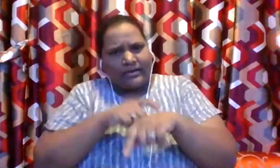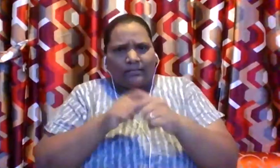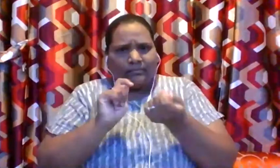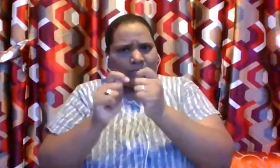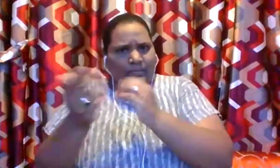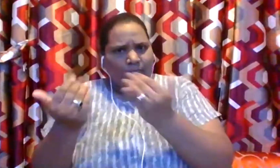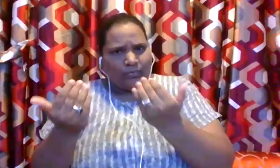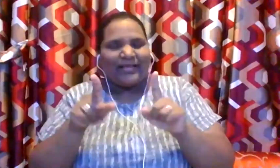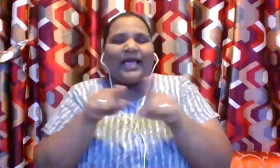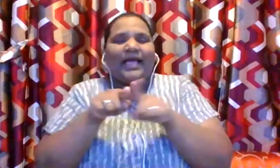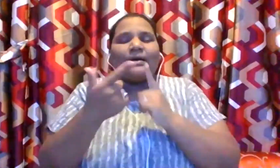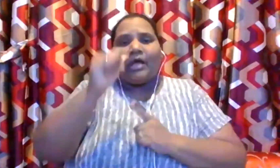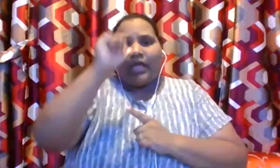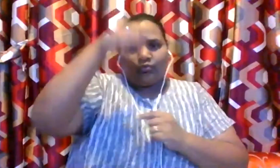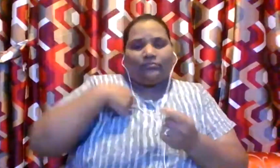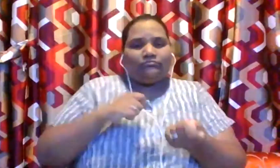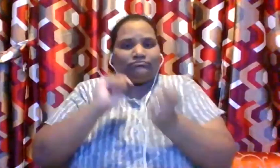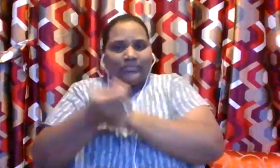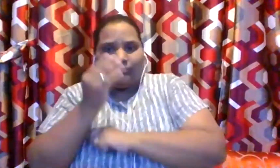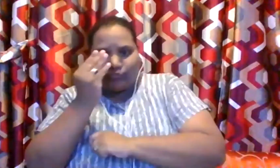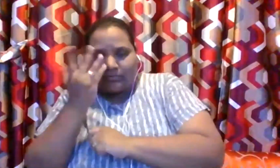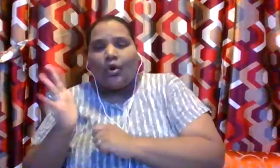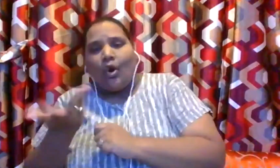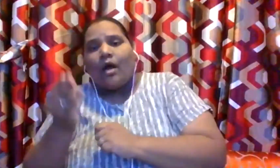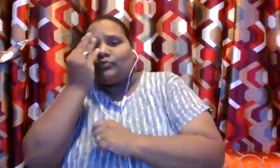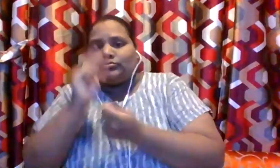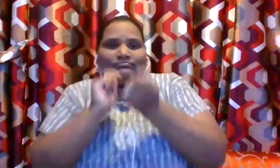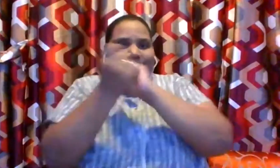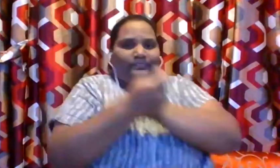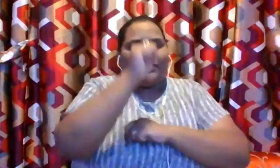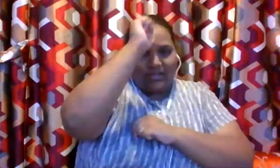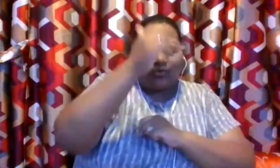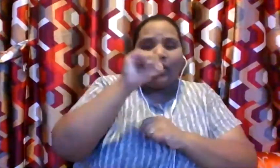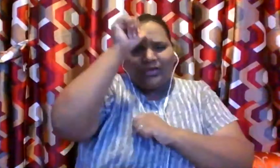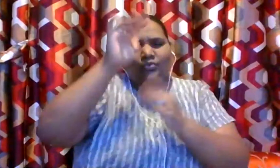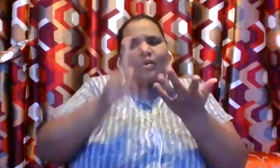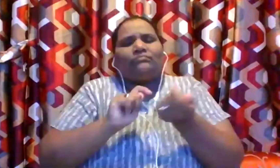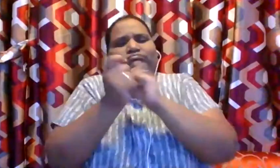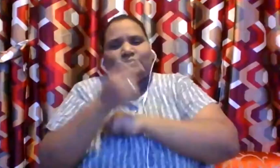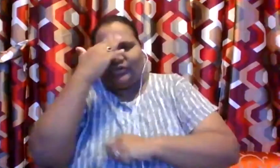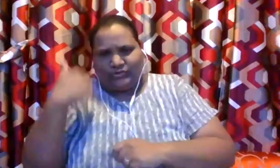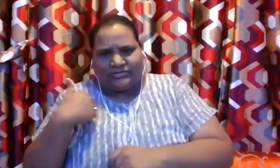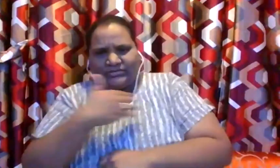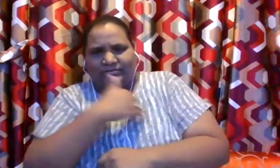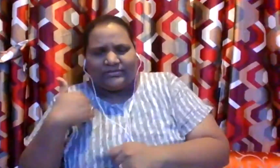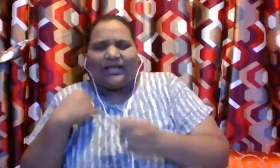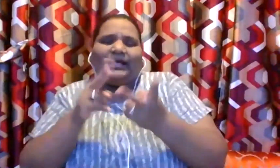to a Muslim, or a Muslim got converted to a Hindu, or a Christian got converted to Hindu, or Hindu got converted to Christian. So